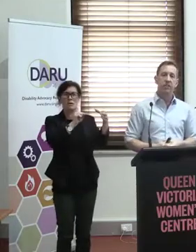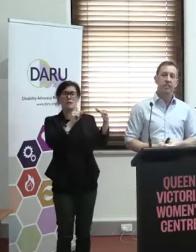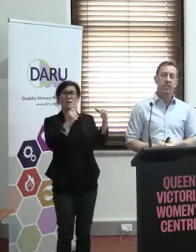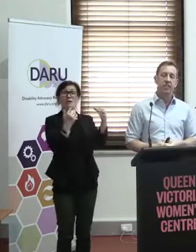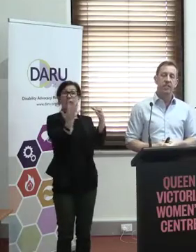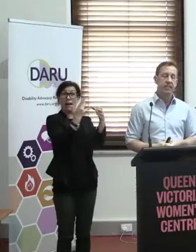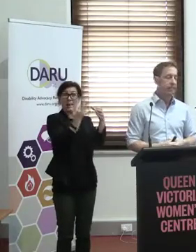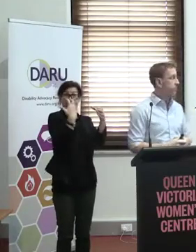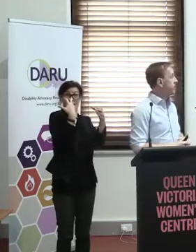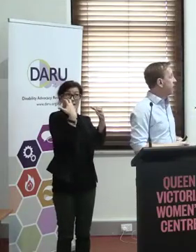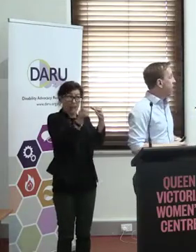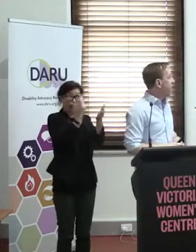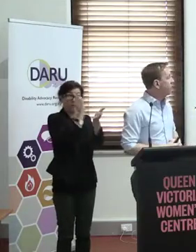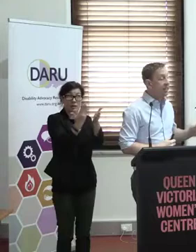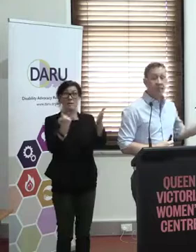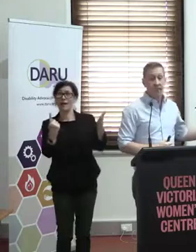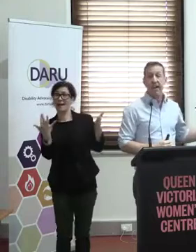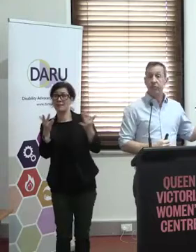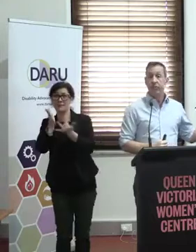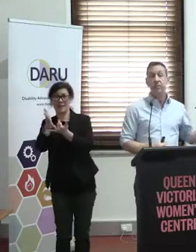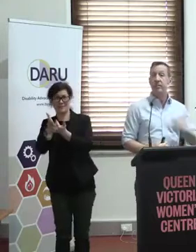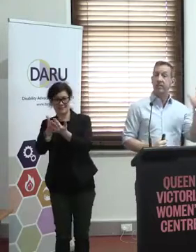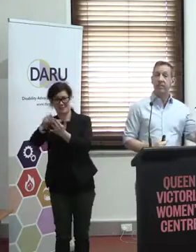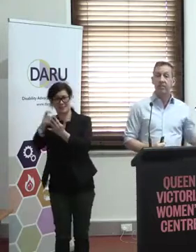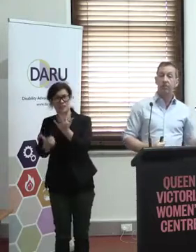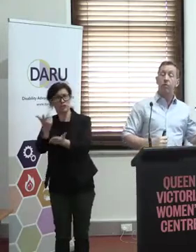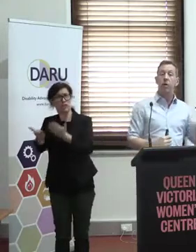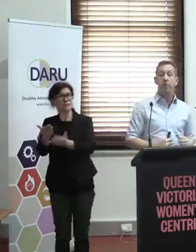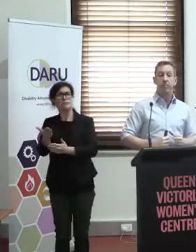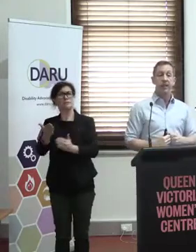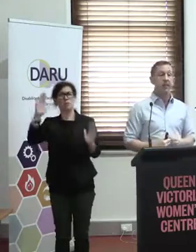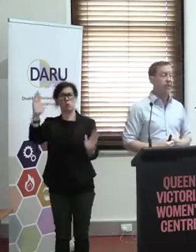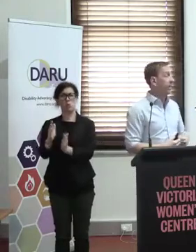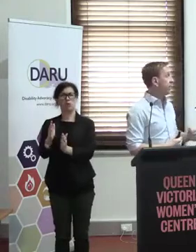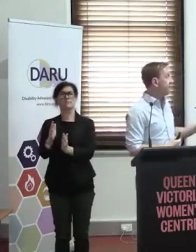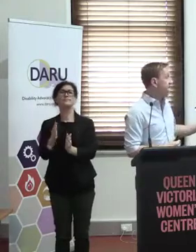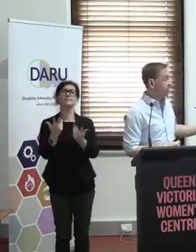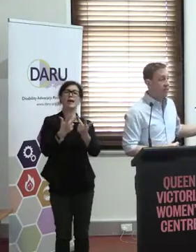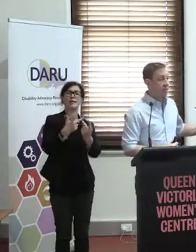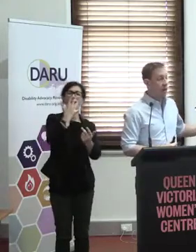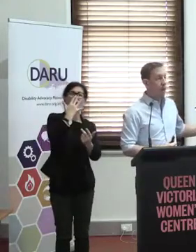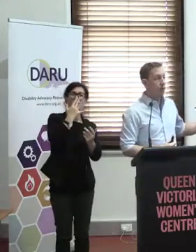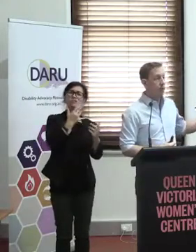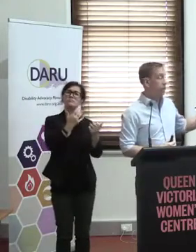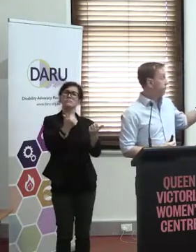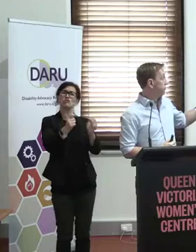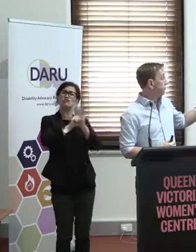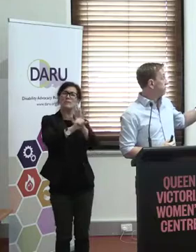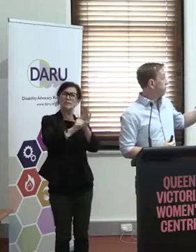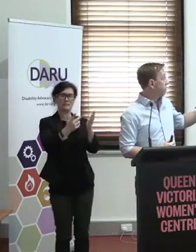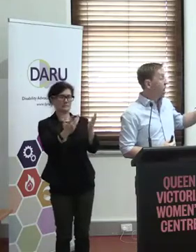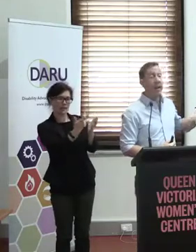disability advocacy services. In other age groups, they're all well represented, and in fact, there